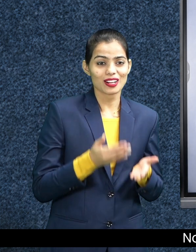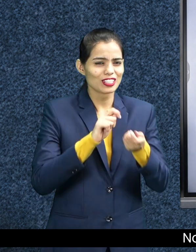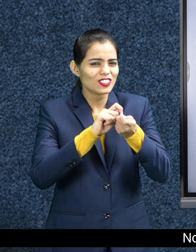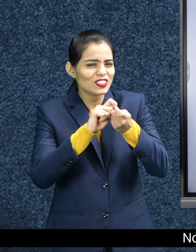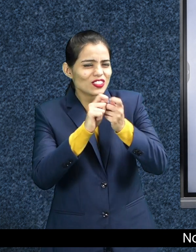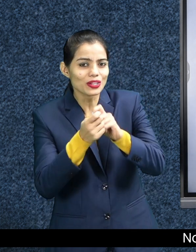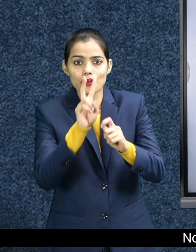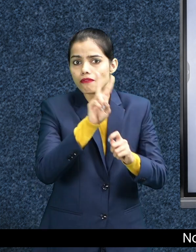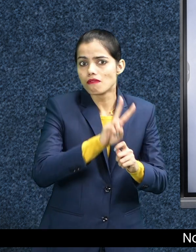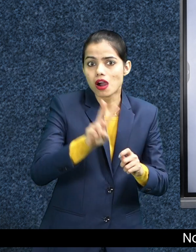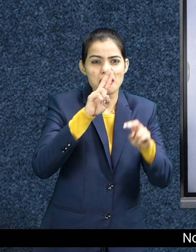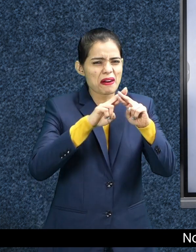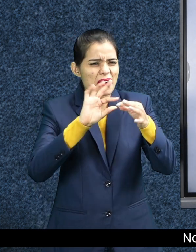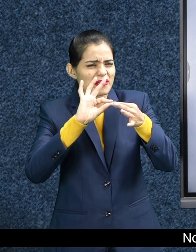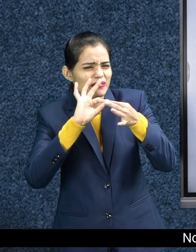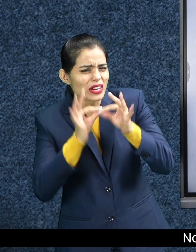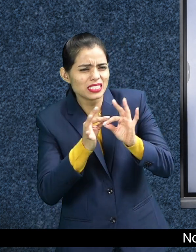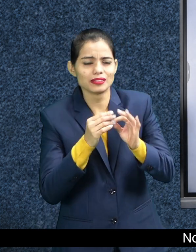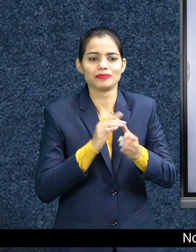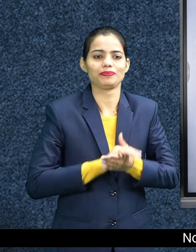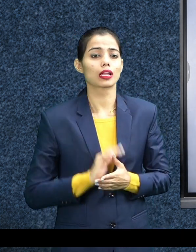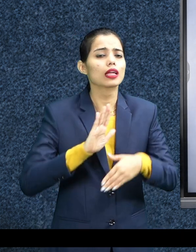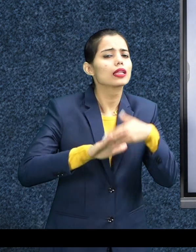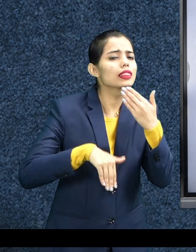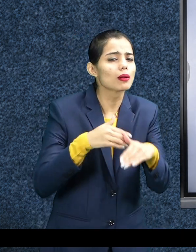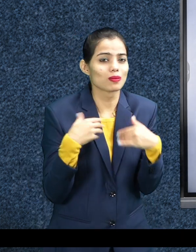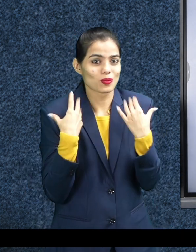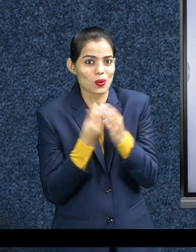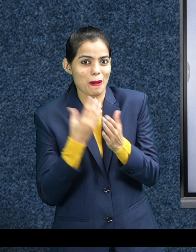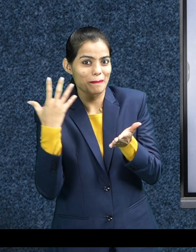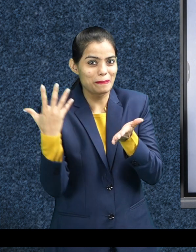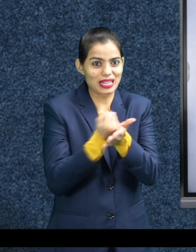Now, substitute the values in the formula, then we get